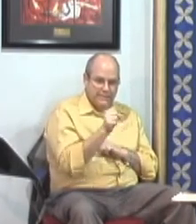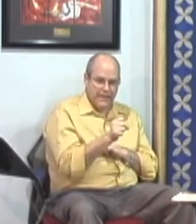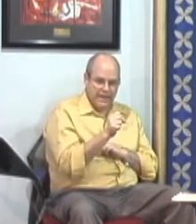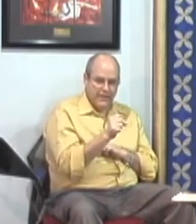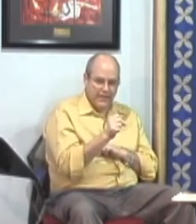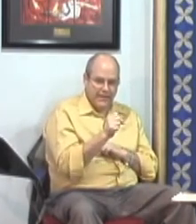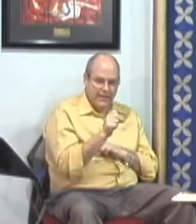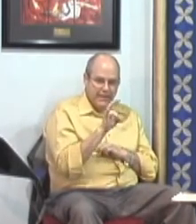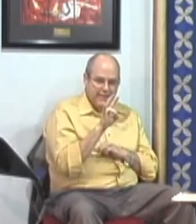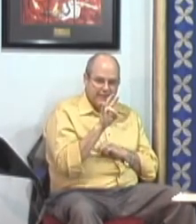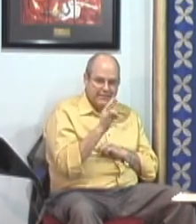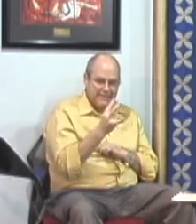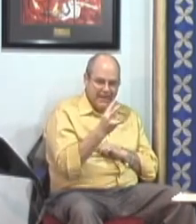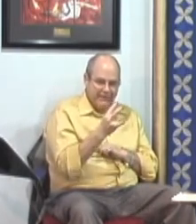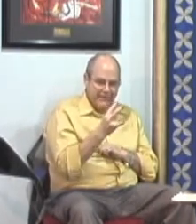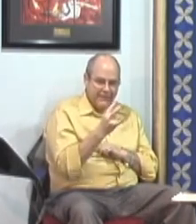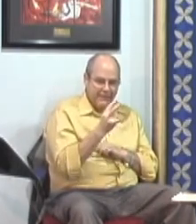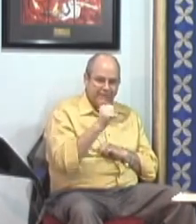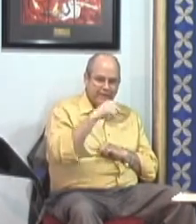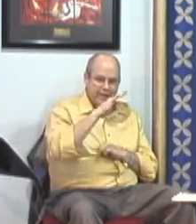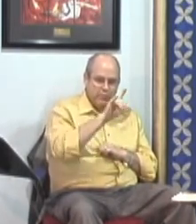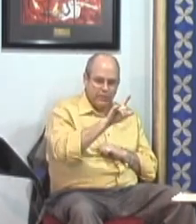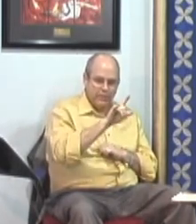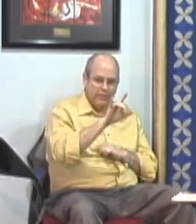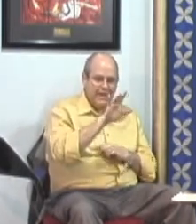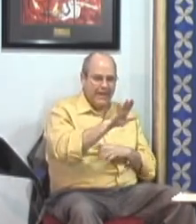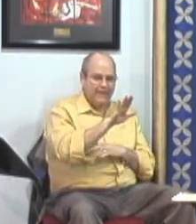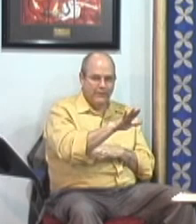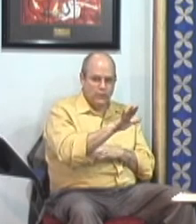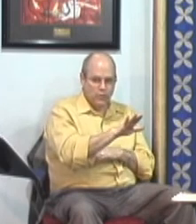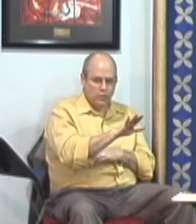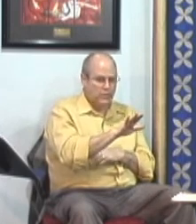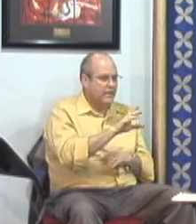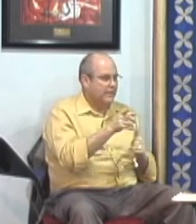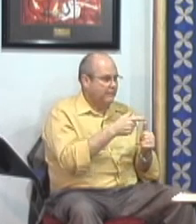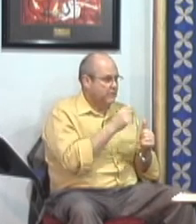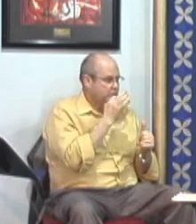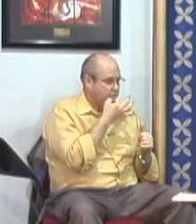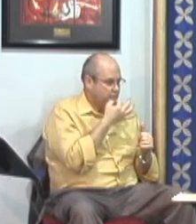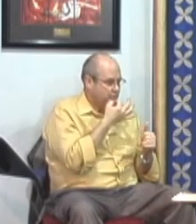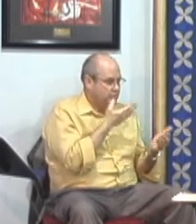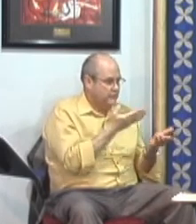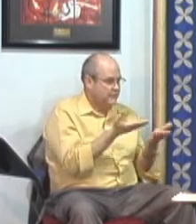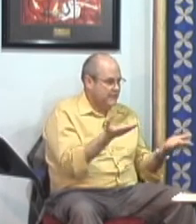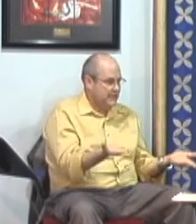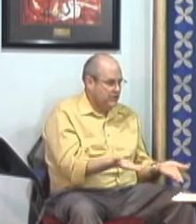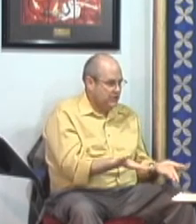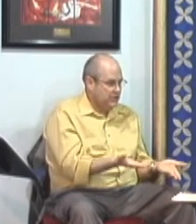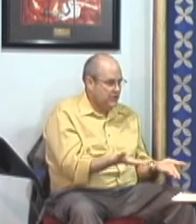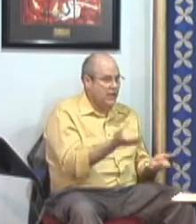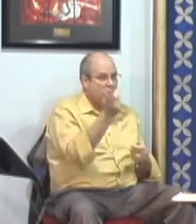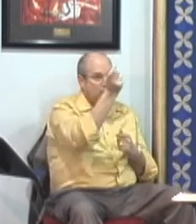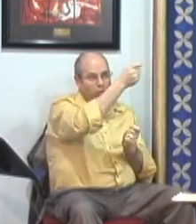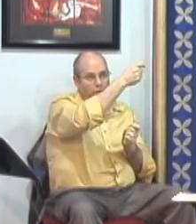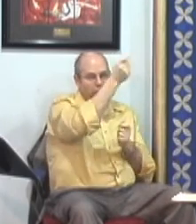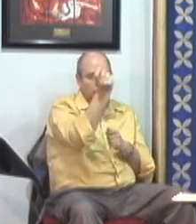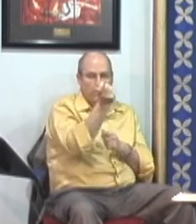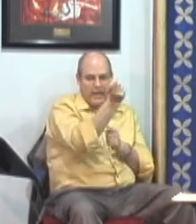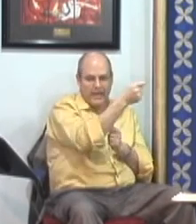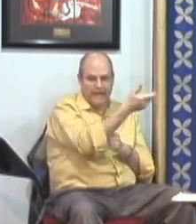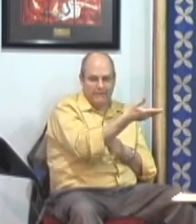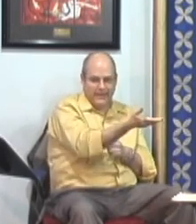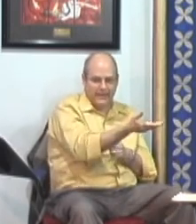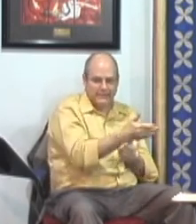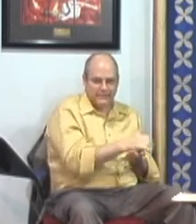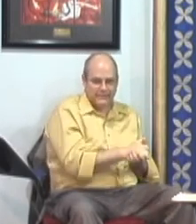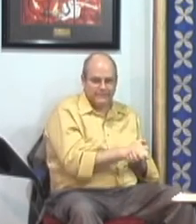7th of April. The 8th of April, it'll be an afternoon service. We will have our first fruits service here, and we'll be waving things,